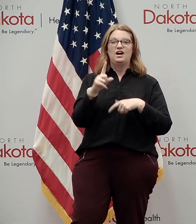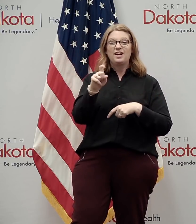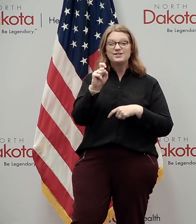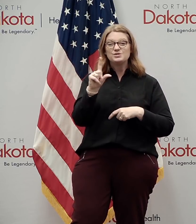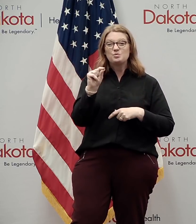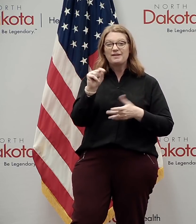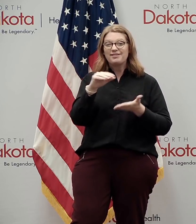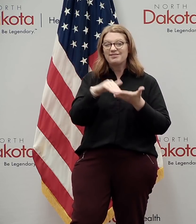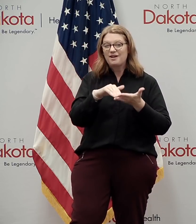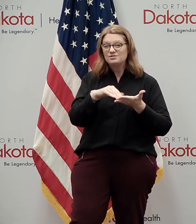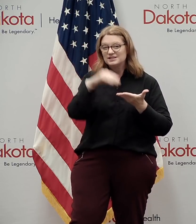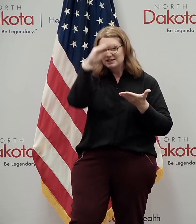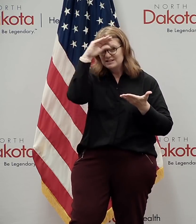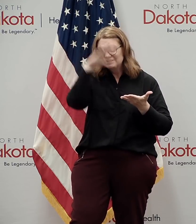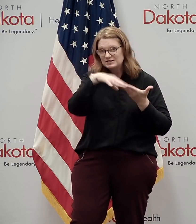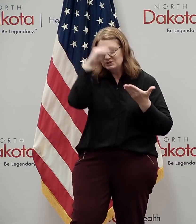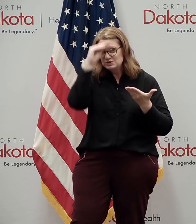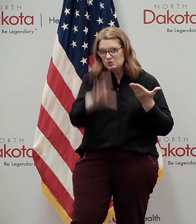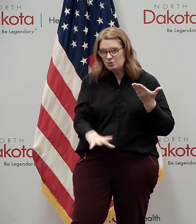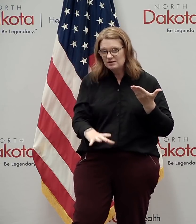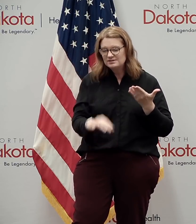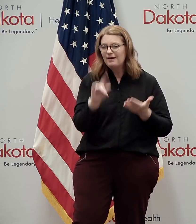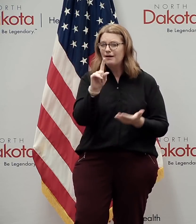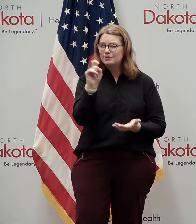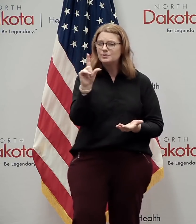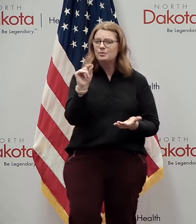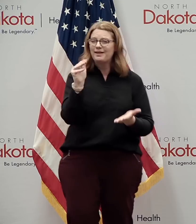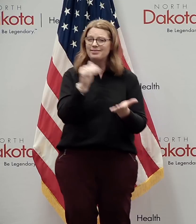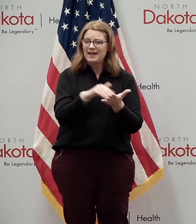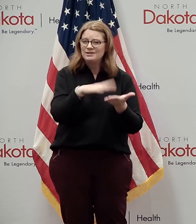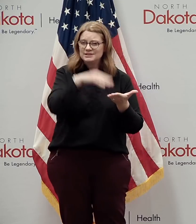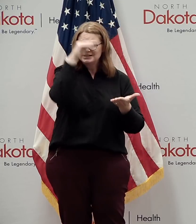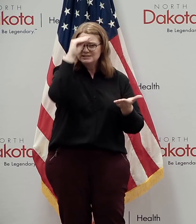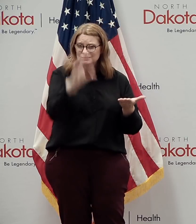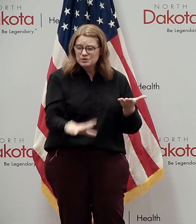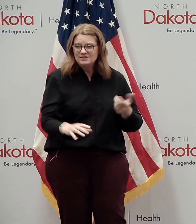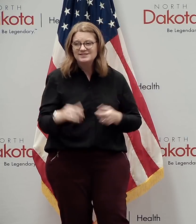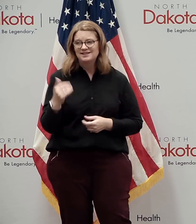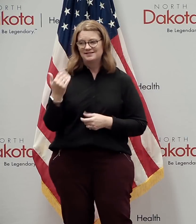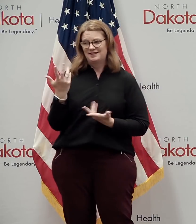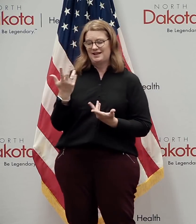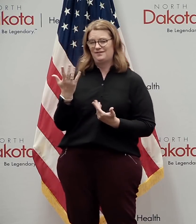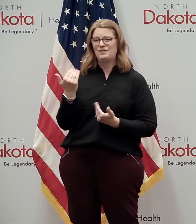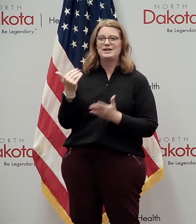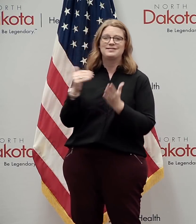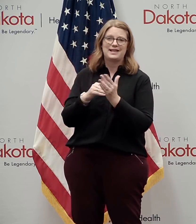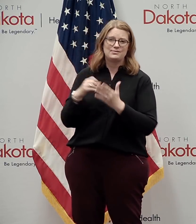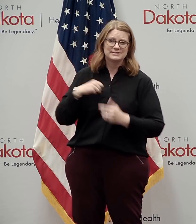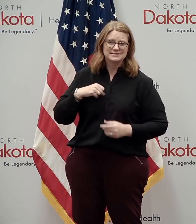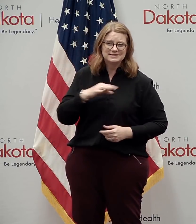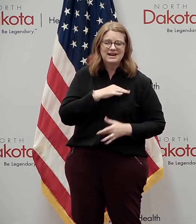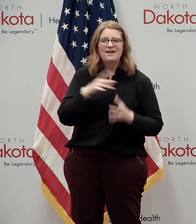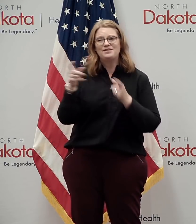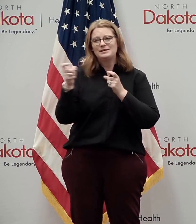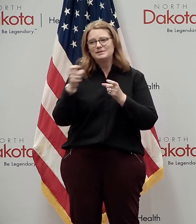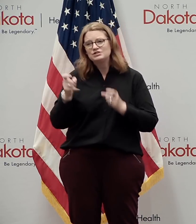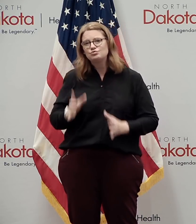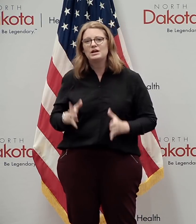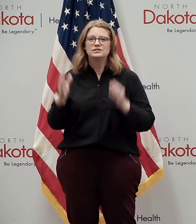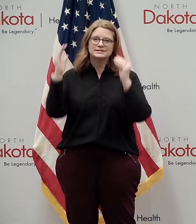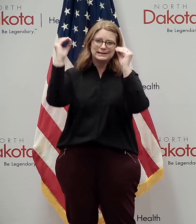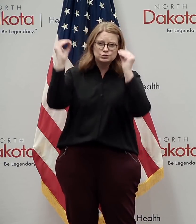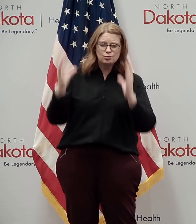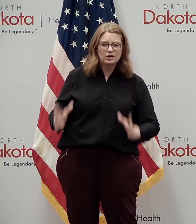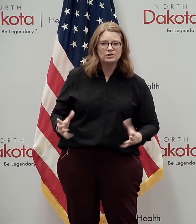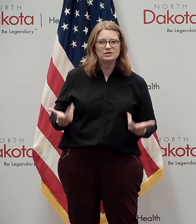120,000 students, over 15,000 or more staff and administrators and instructors that work in that